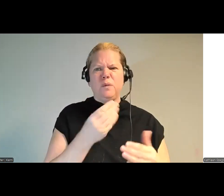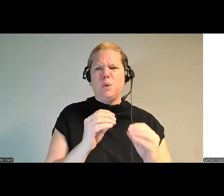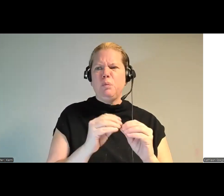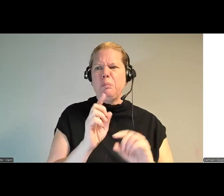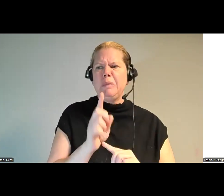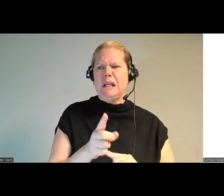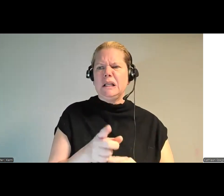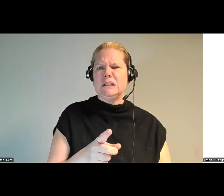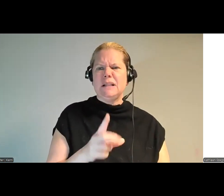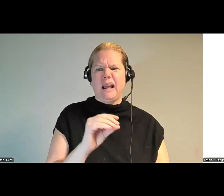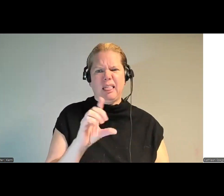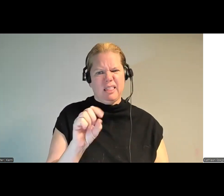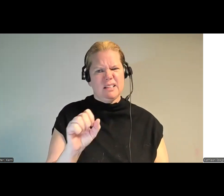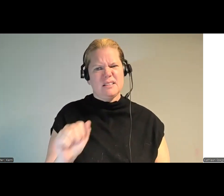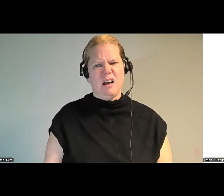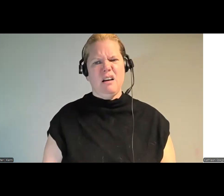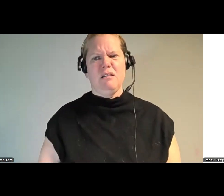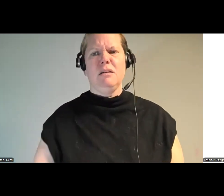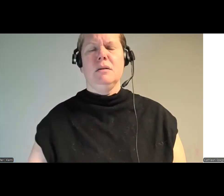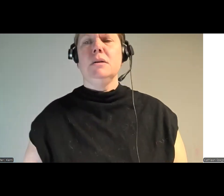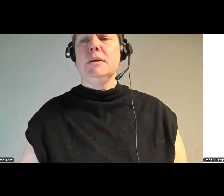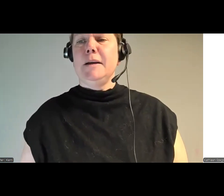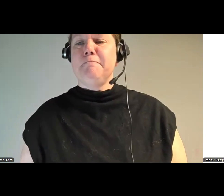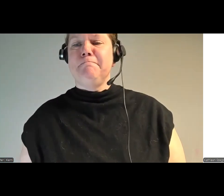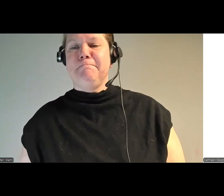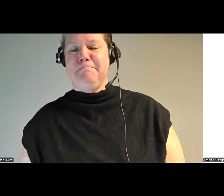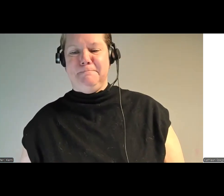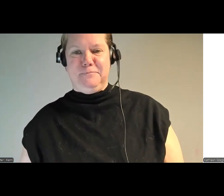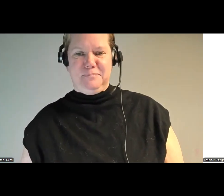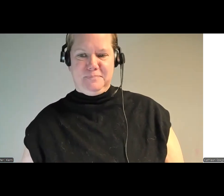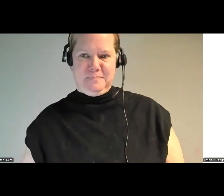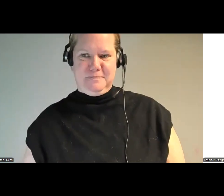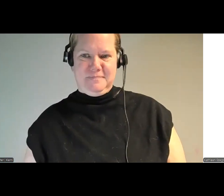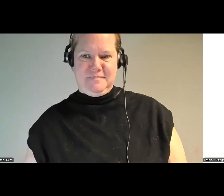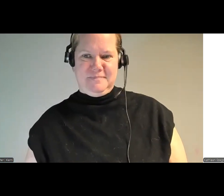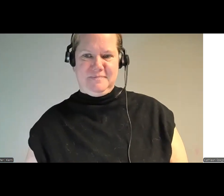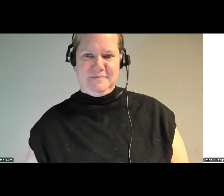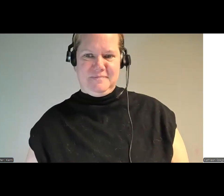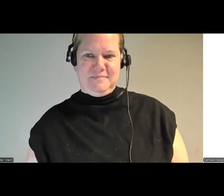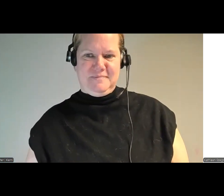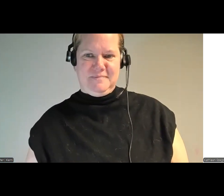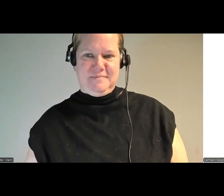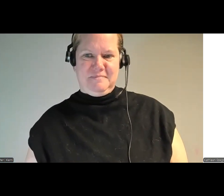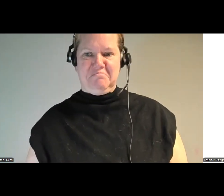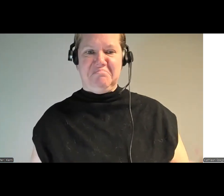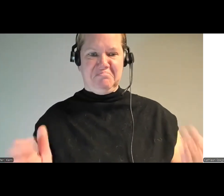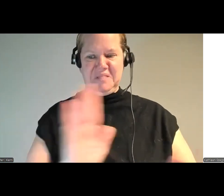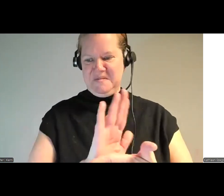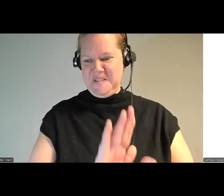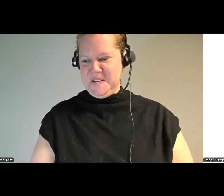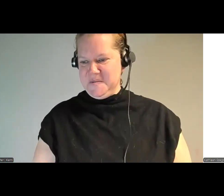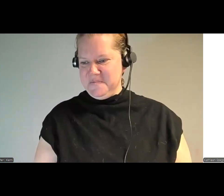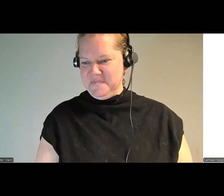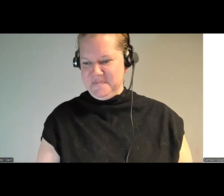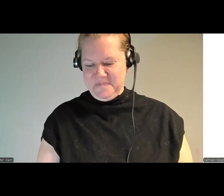minutes. And then also Lisa, you can feel free to drop them in the chat. And so I am going to go ahead and share